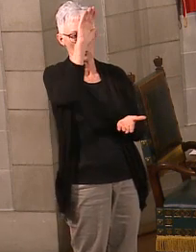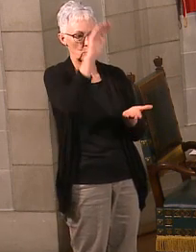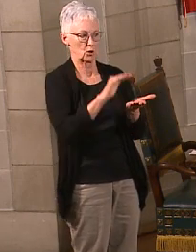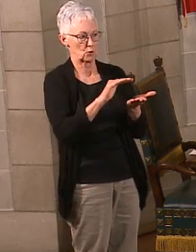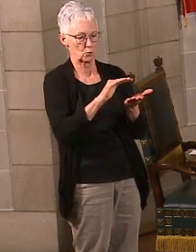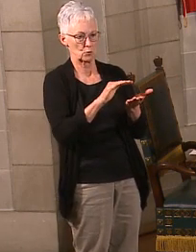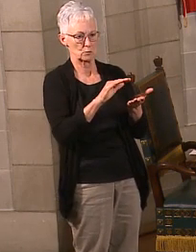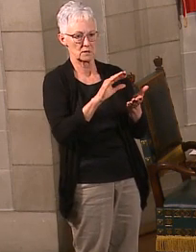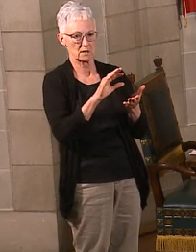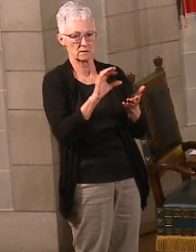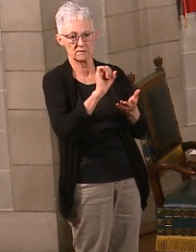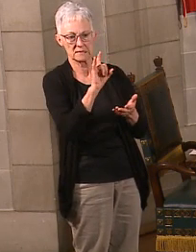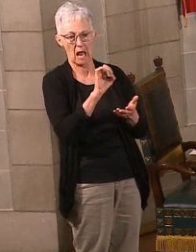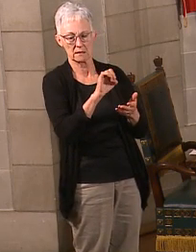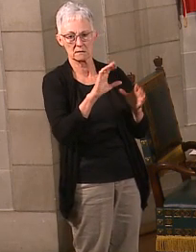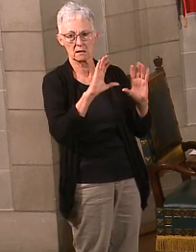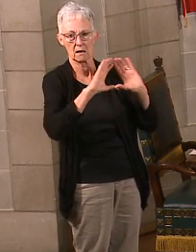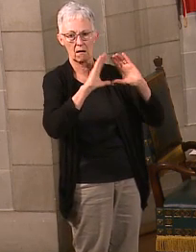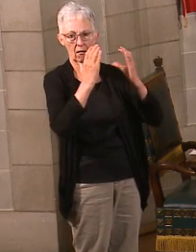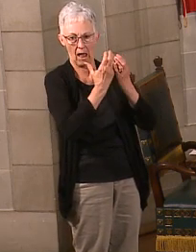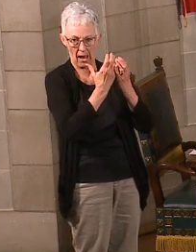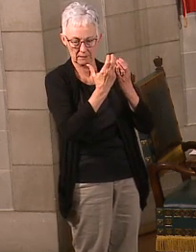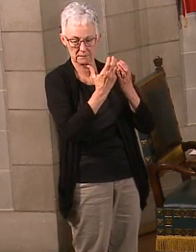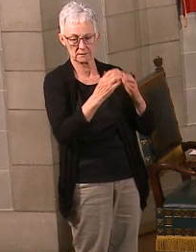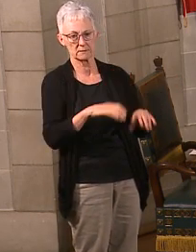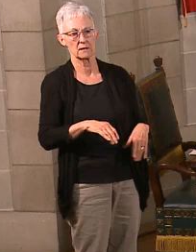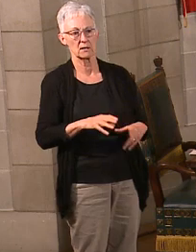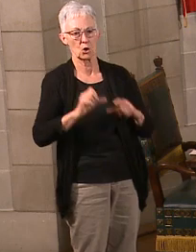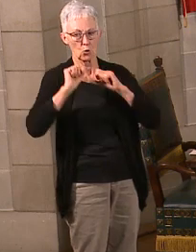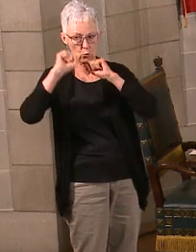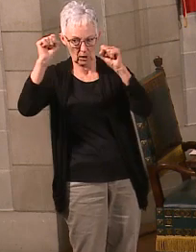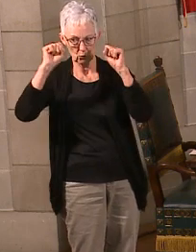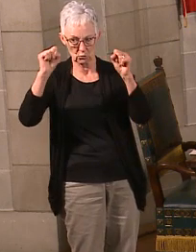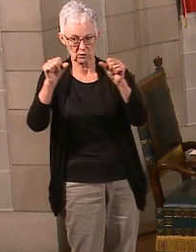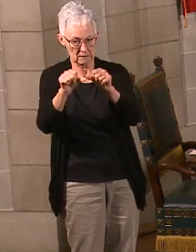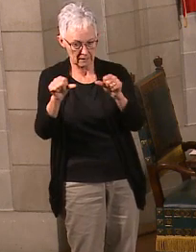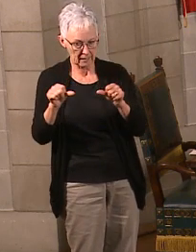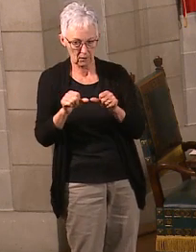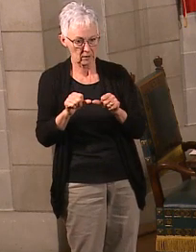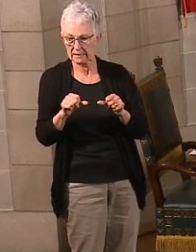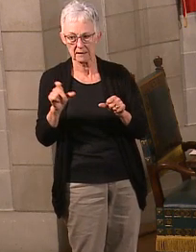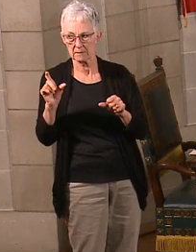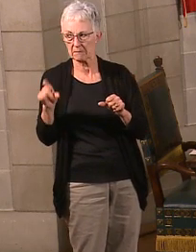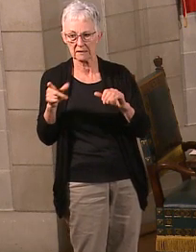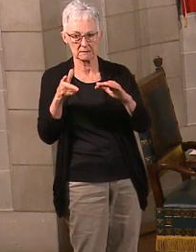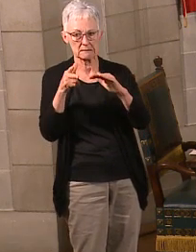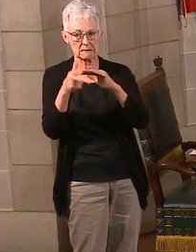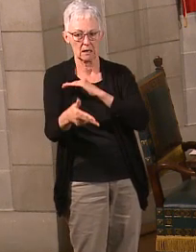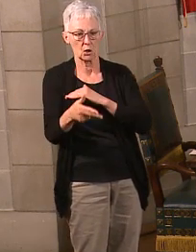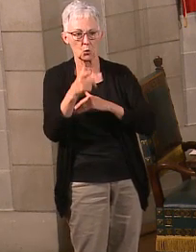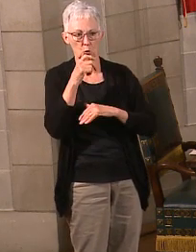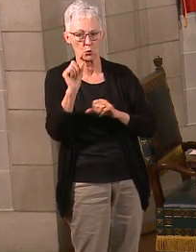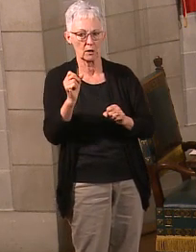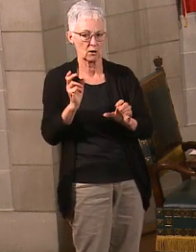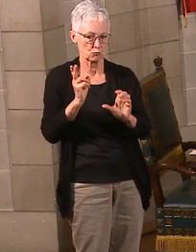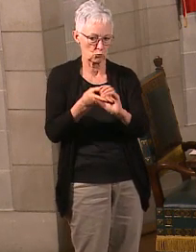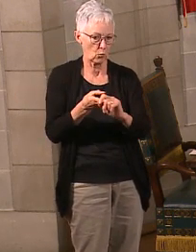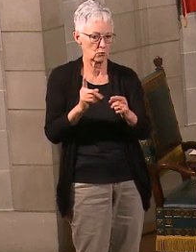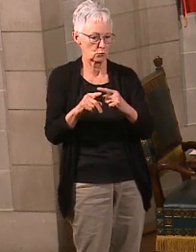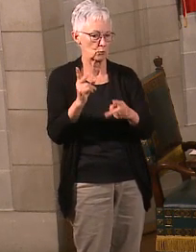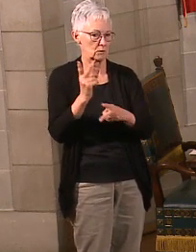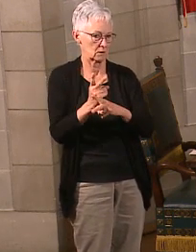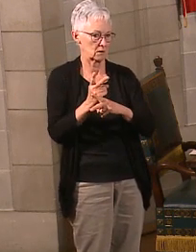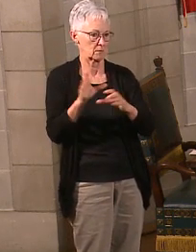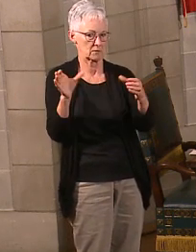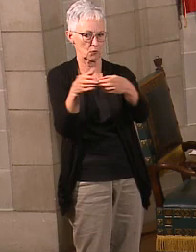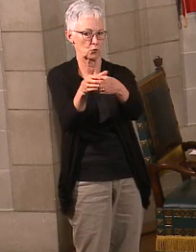recreation grouping sizes. So most everything has had some level of impact in terms of the size and the number of people